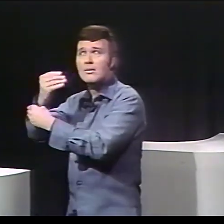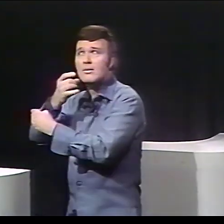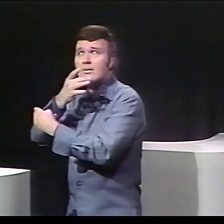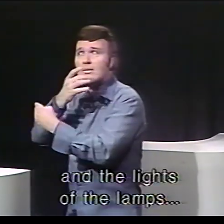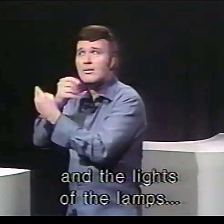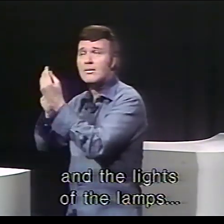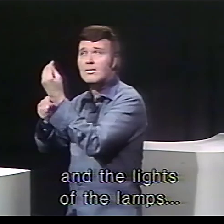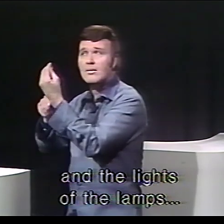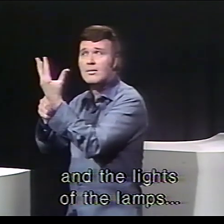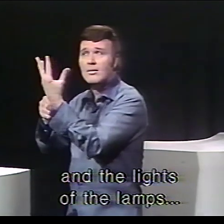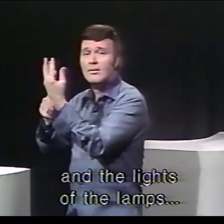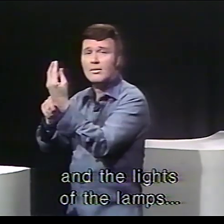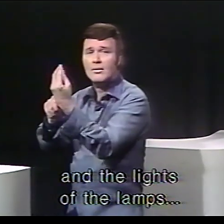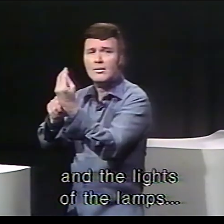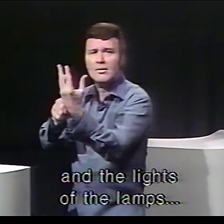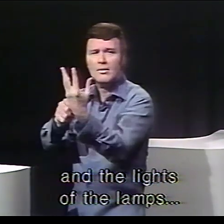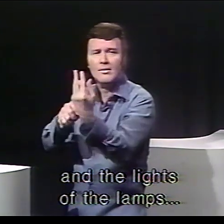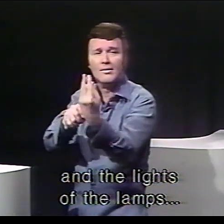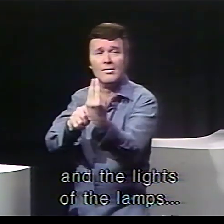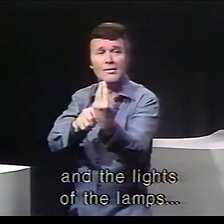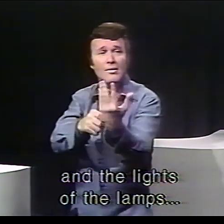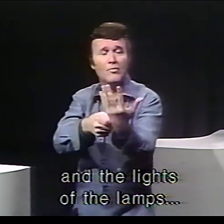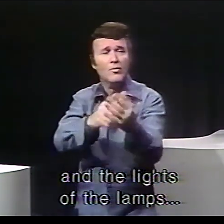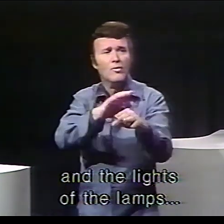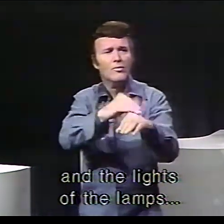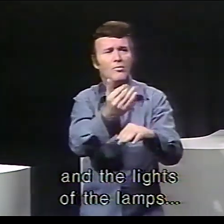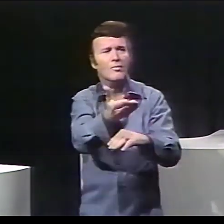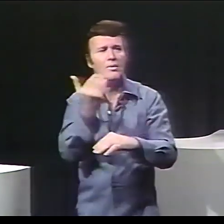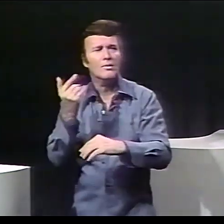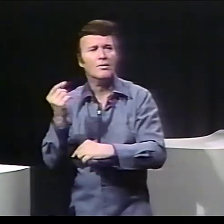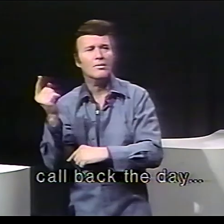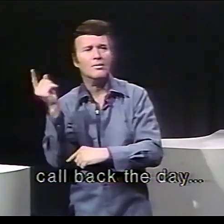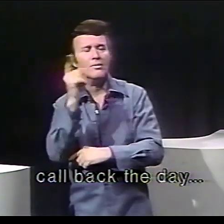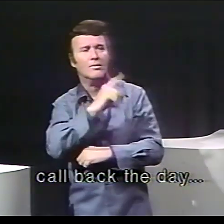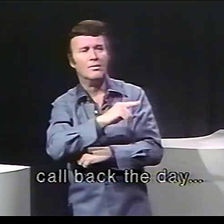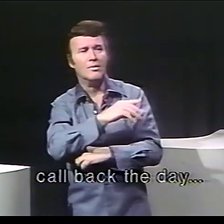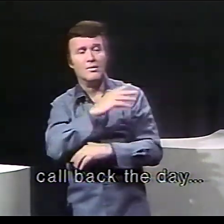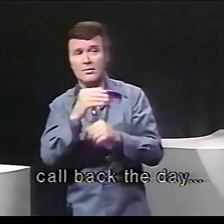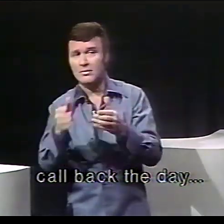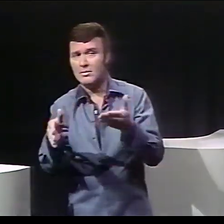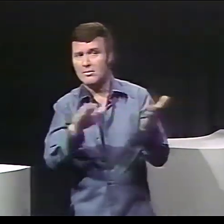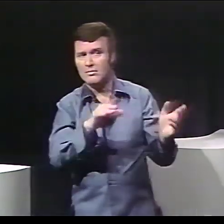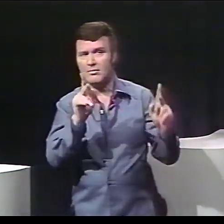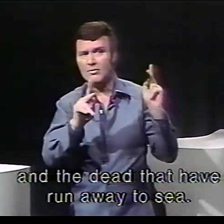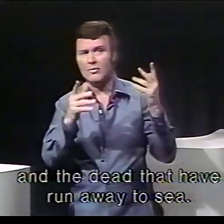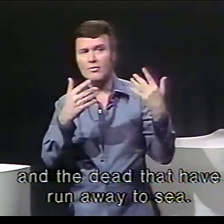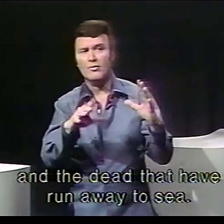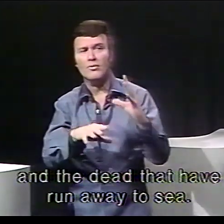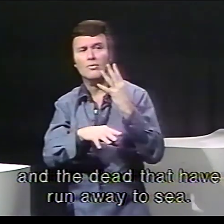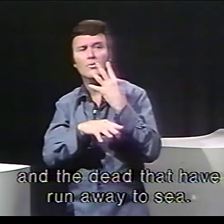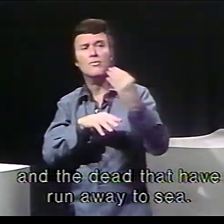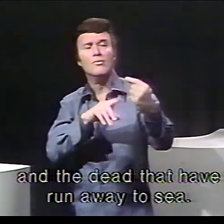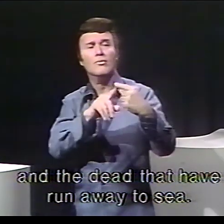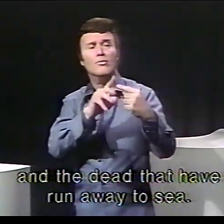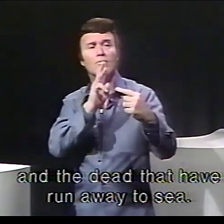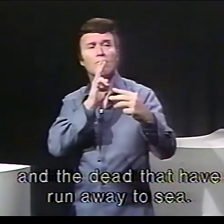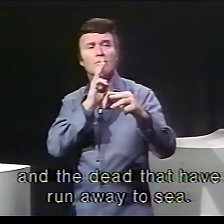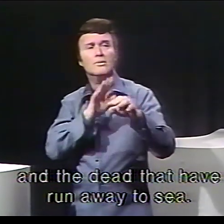and the lights of the lamps call back the day and the dead that have run away to